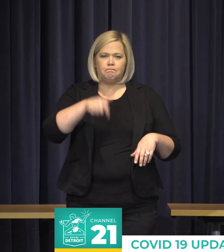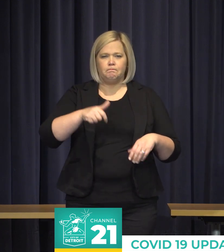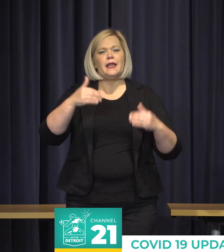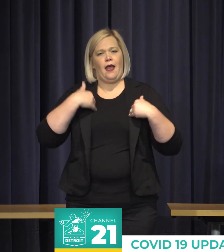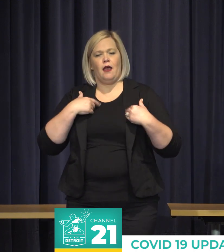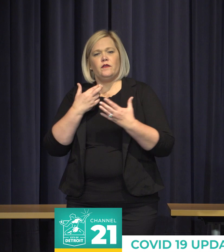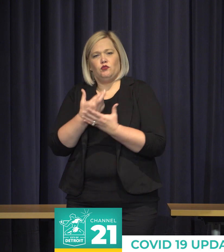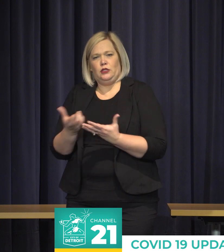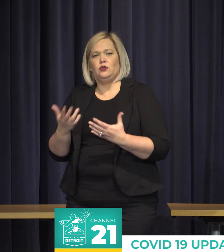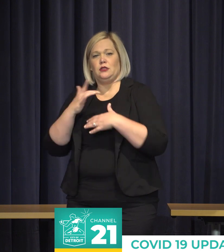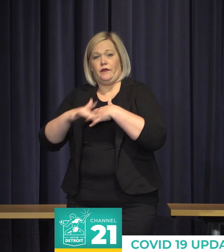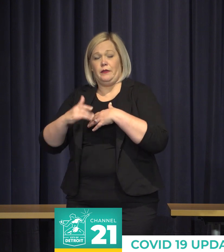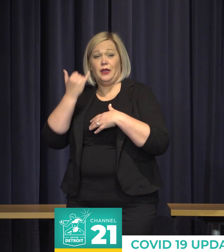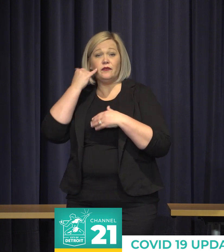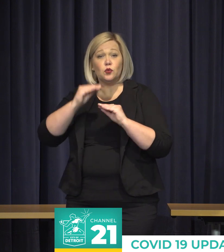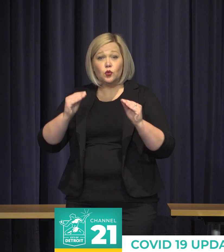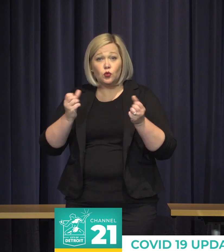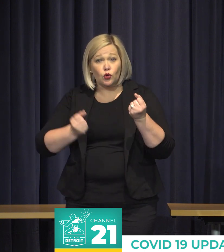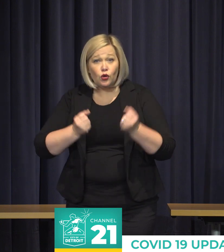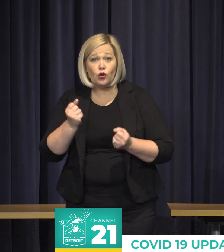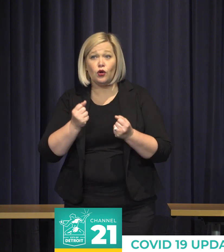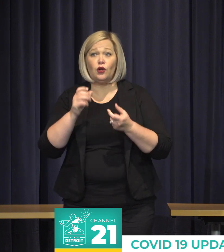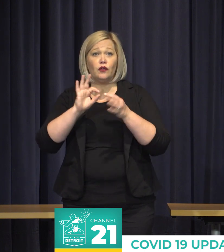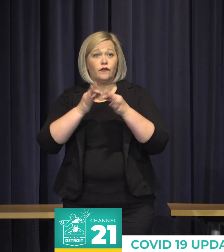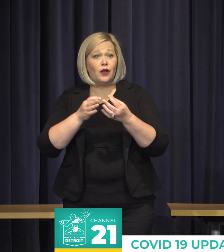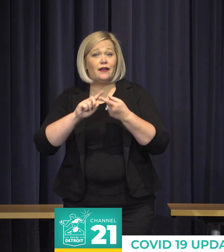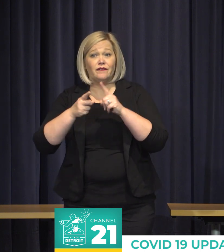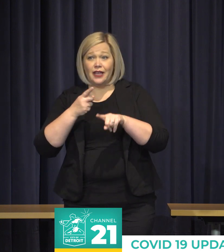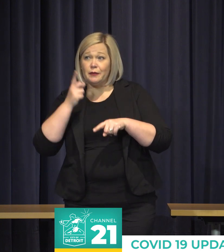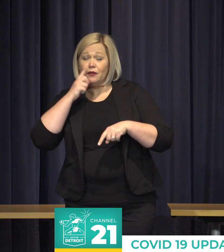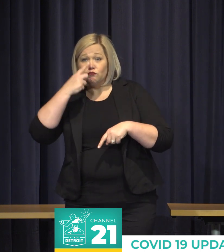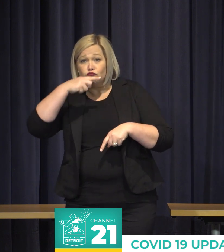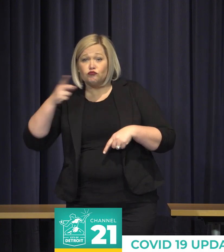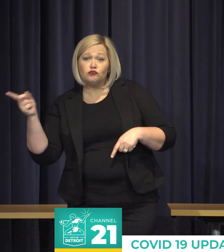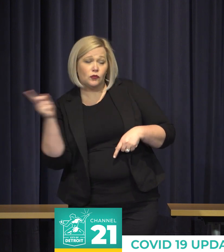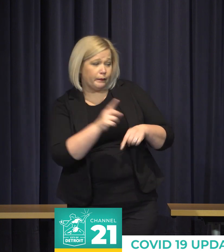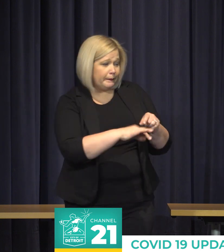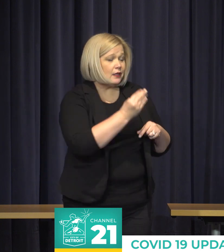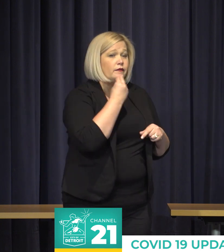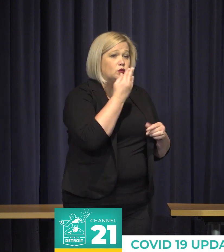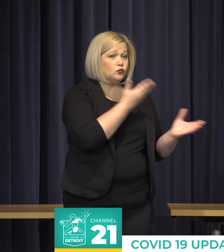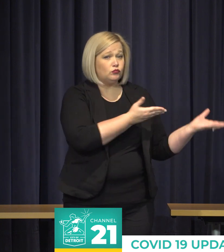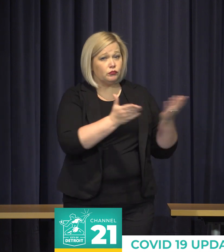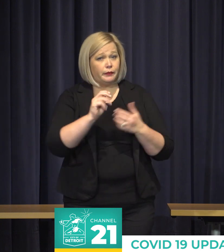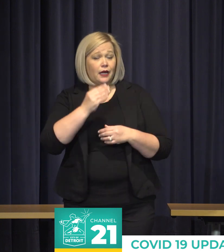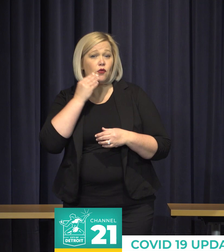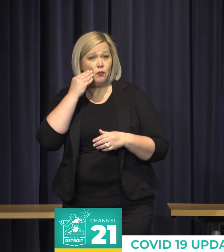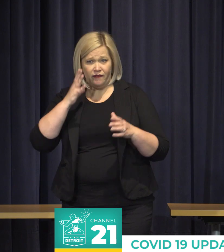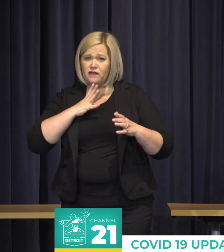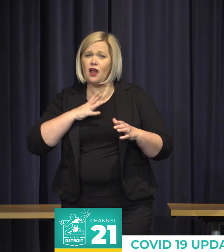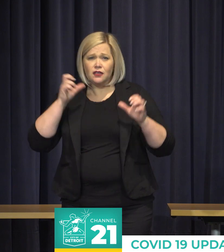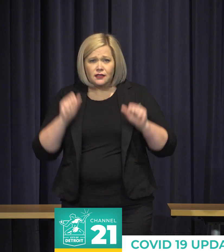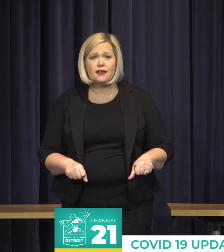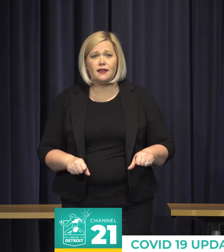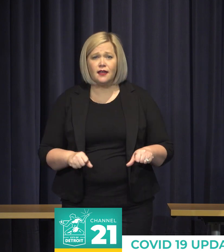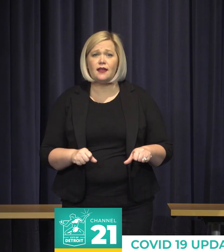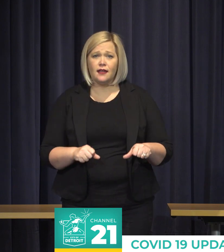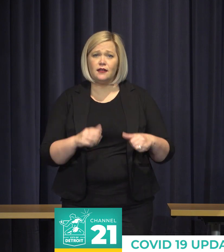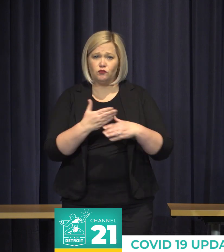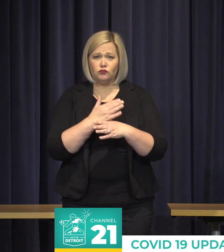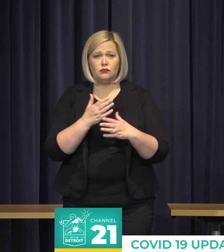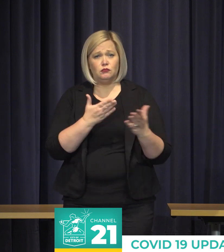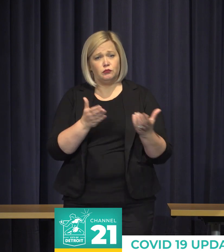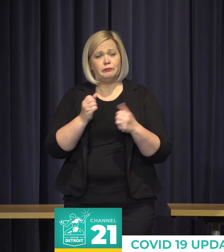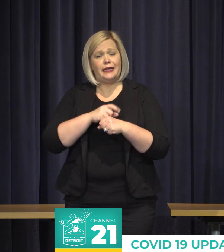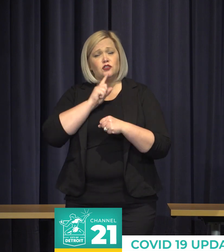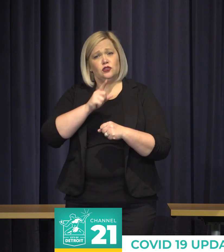crisis. And if you don't have a car, if a friend or a relative will come out and make the run for that child, you can take it home to the